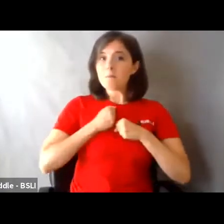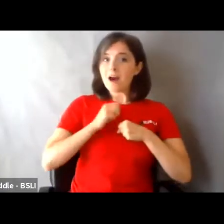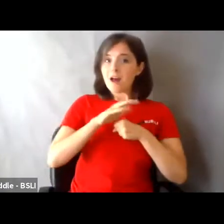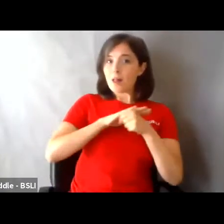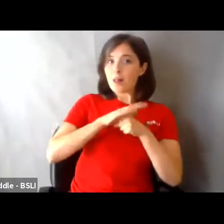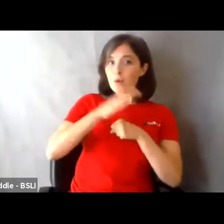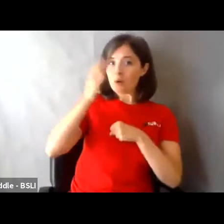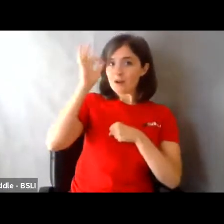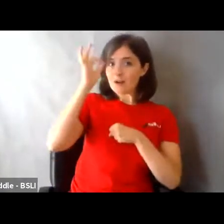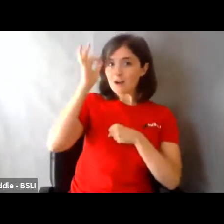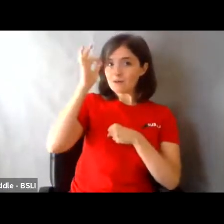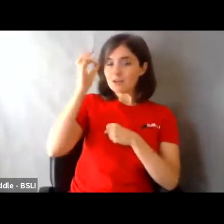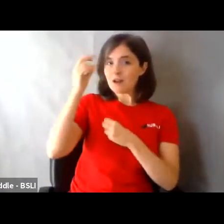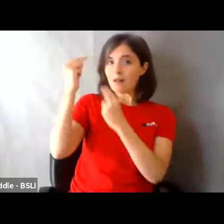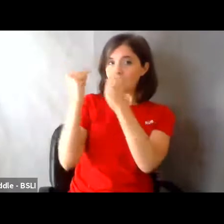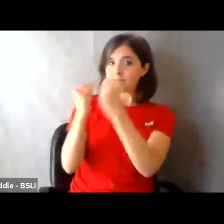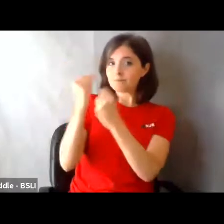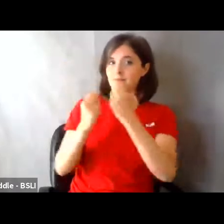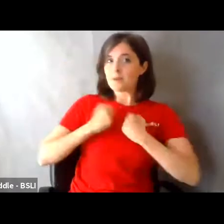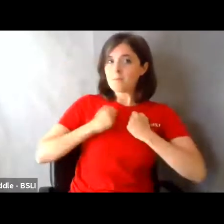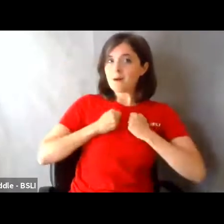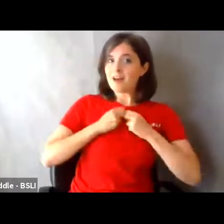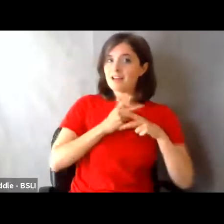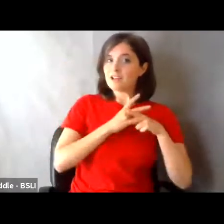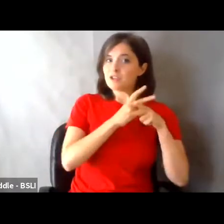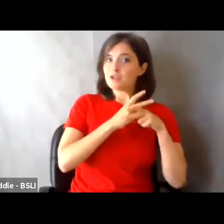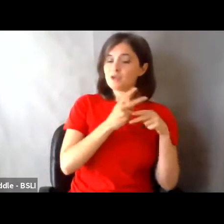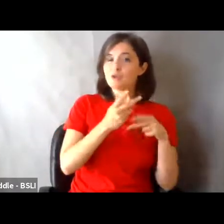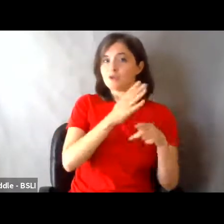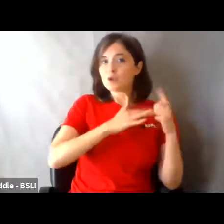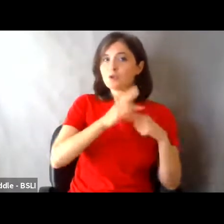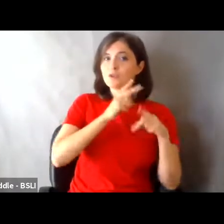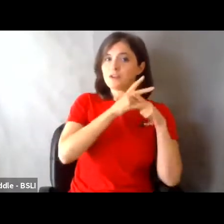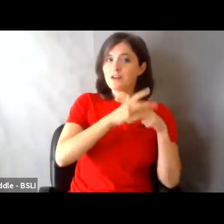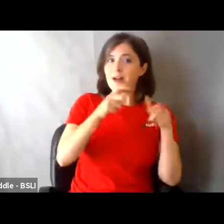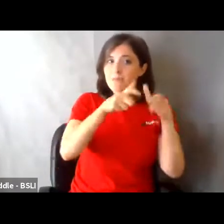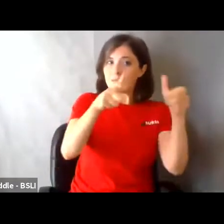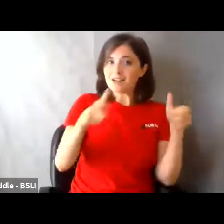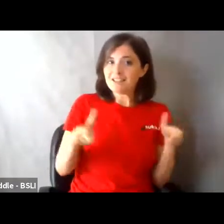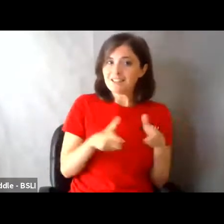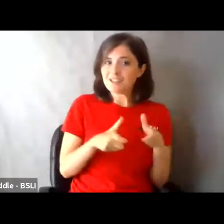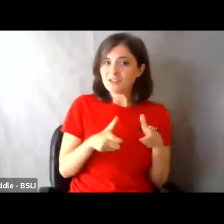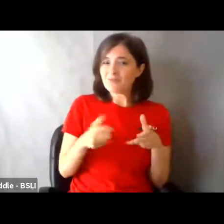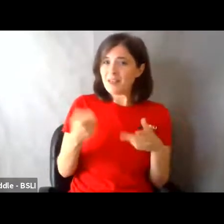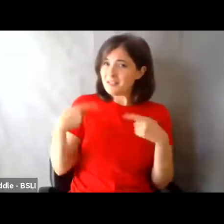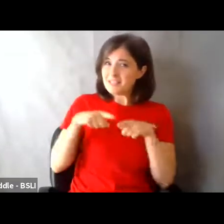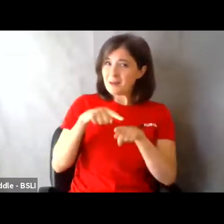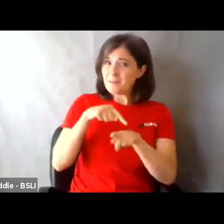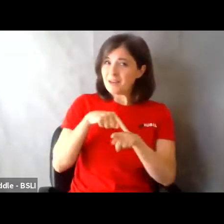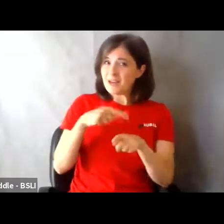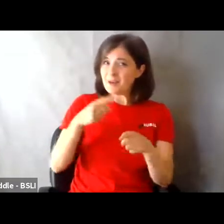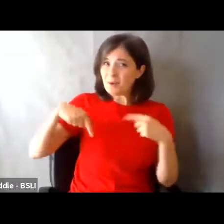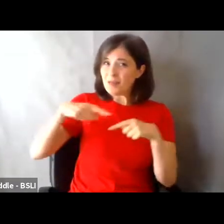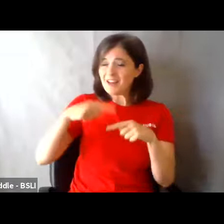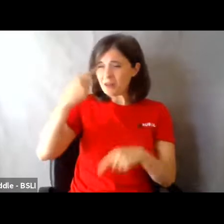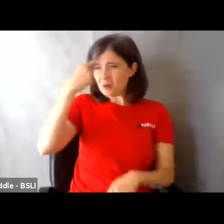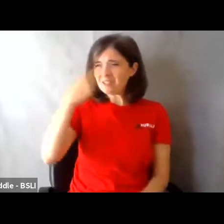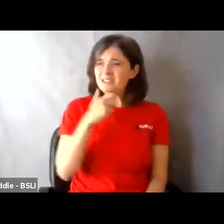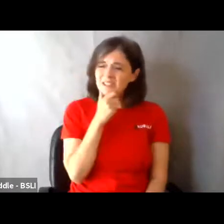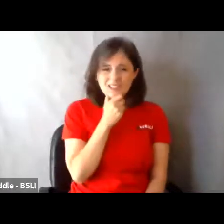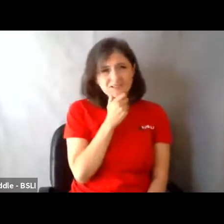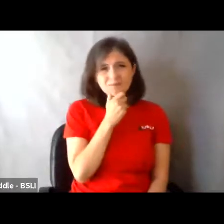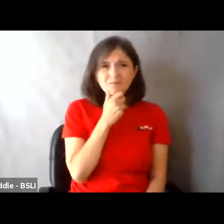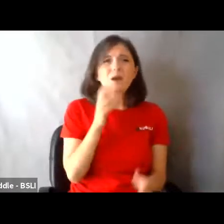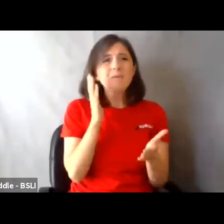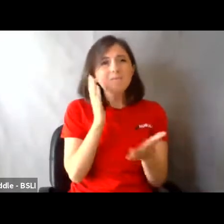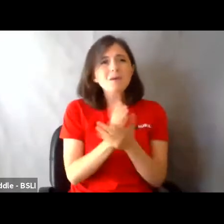for social care package, which made me think that there must be something else. And so that's really sort of where I